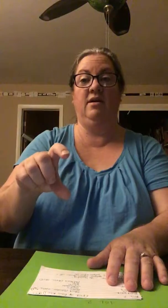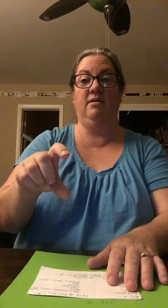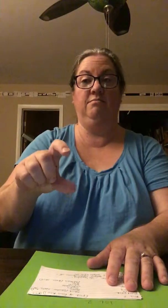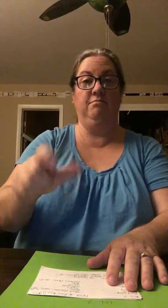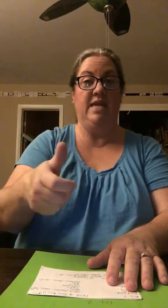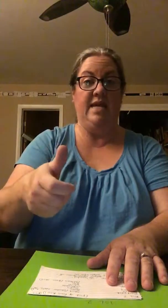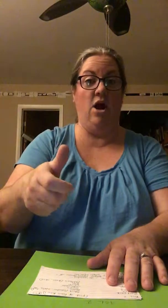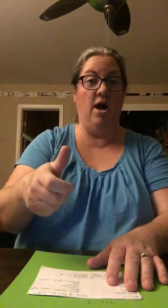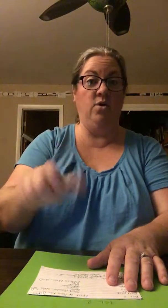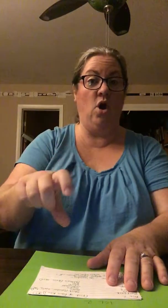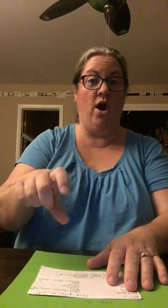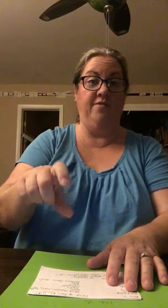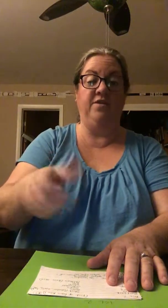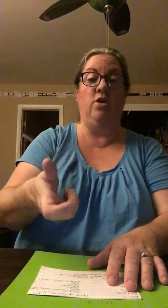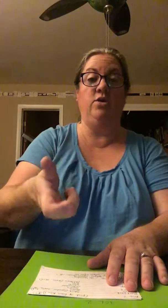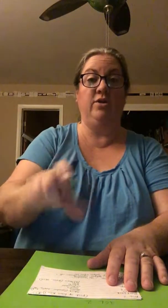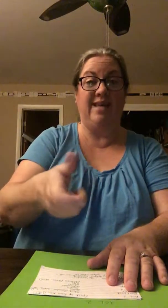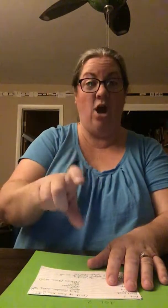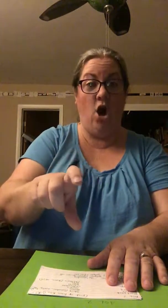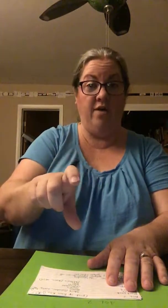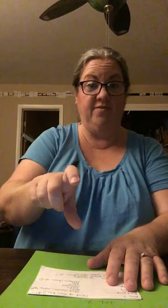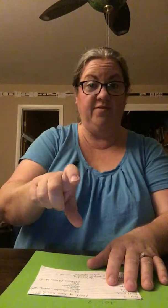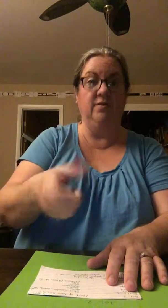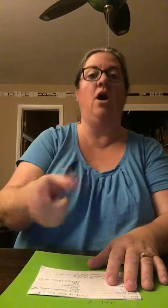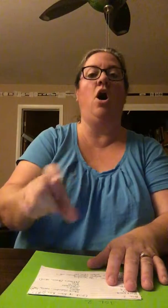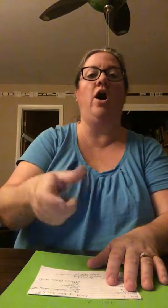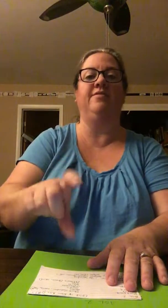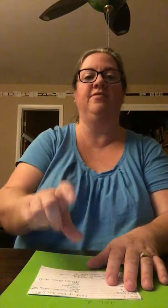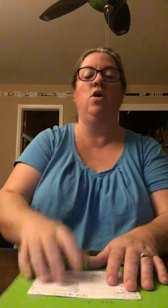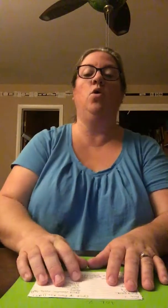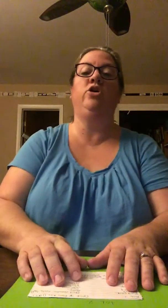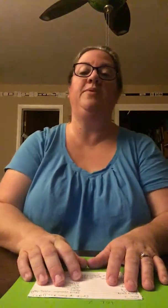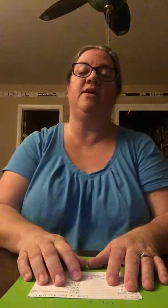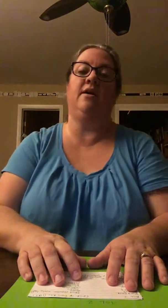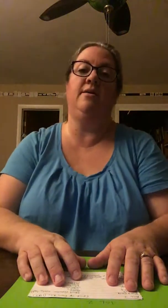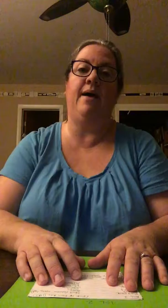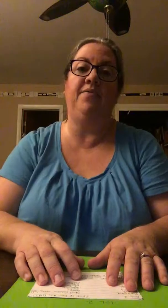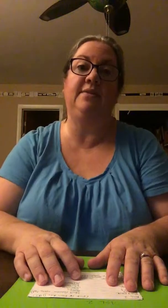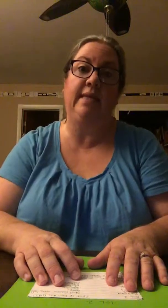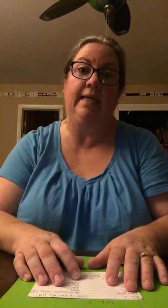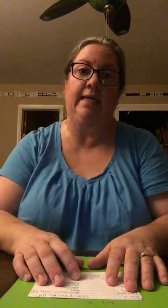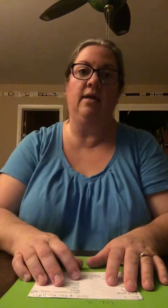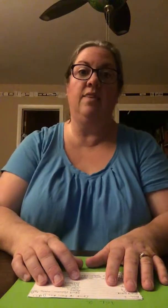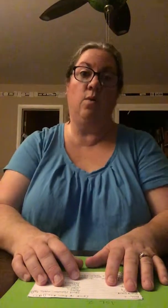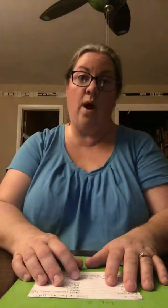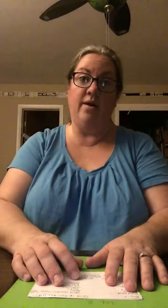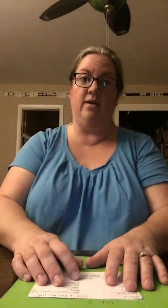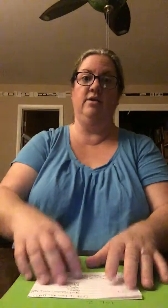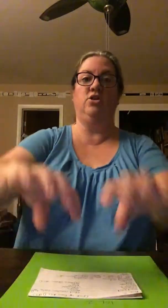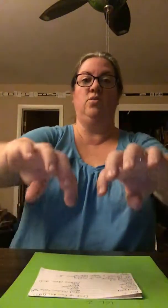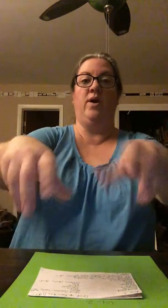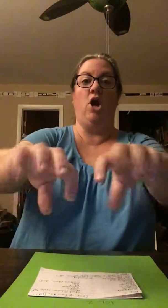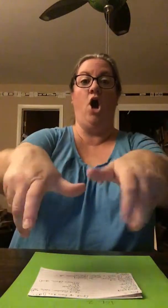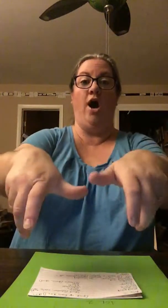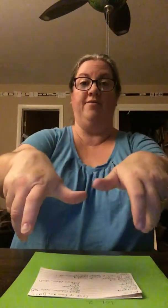the heat on or off, and you could say off. Or you could be talking about the sink, the water. Turn the water